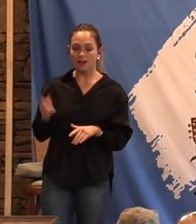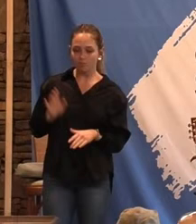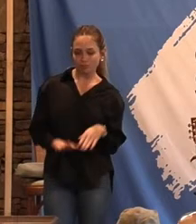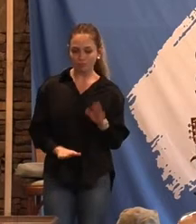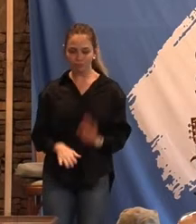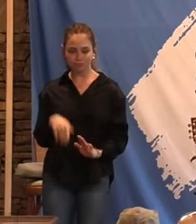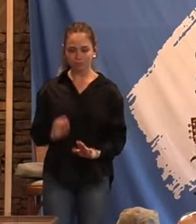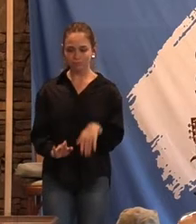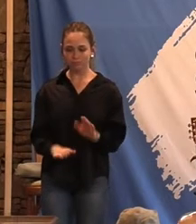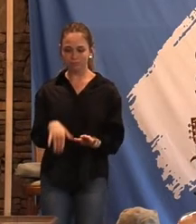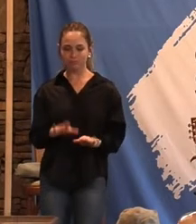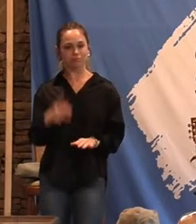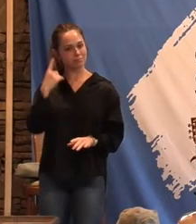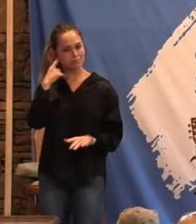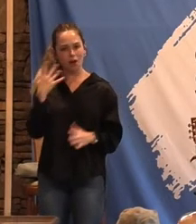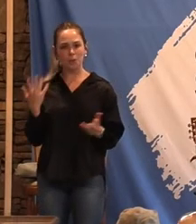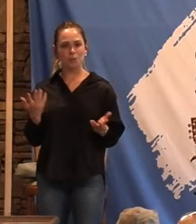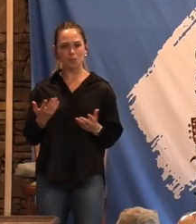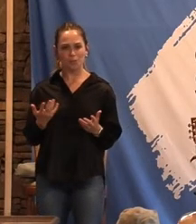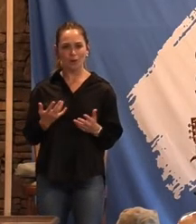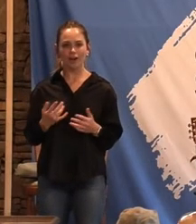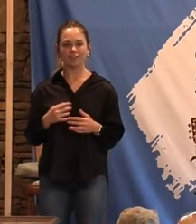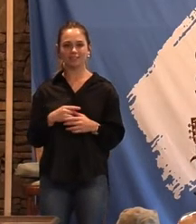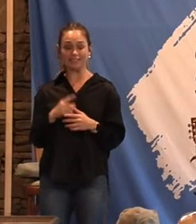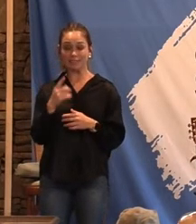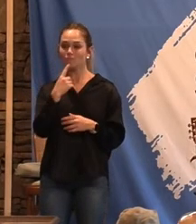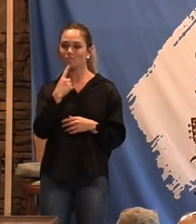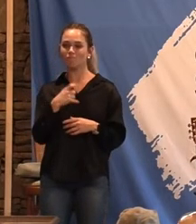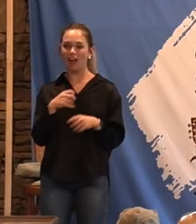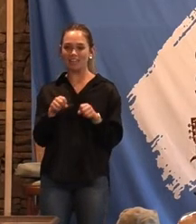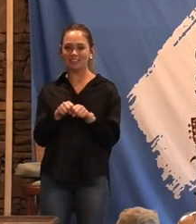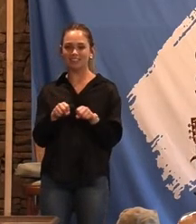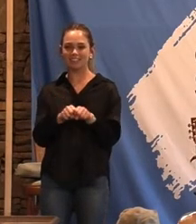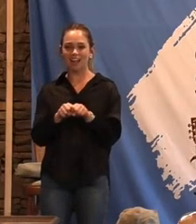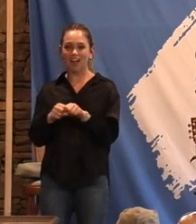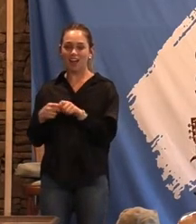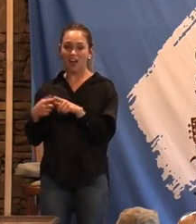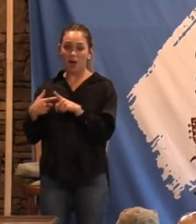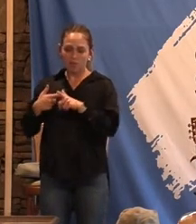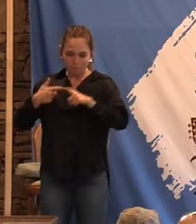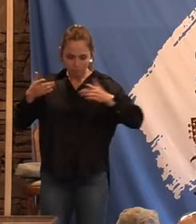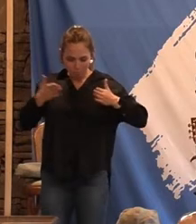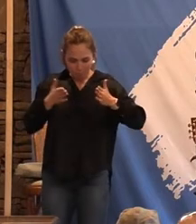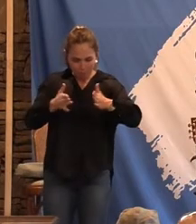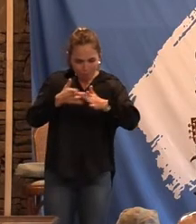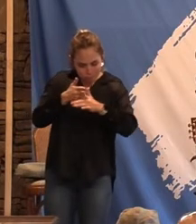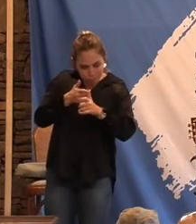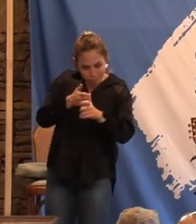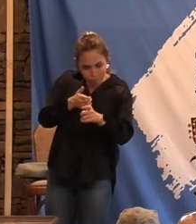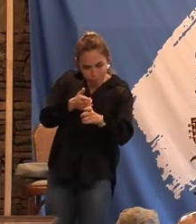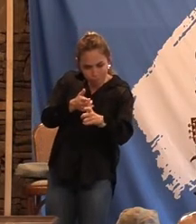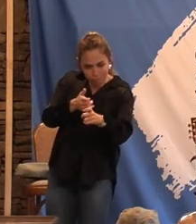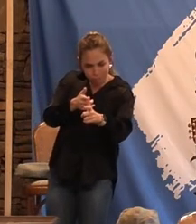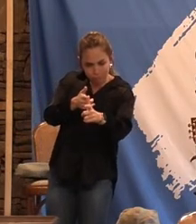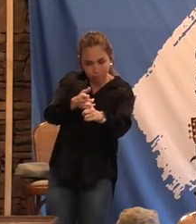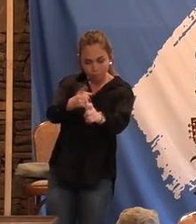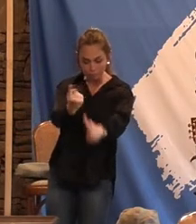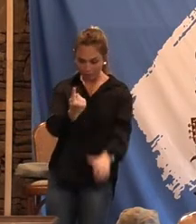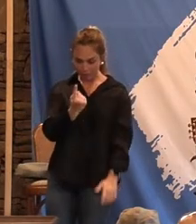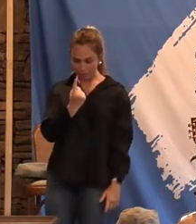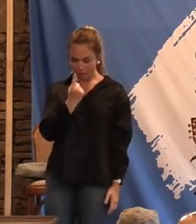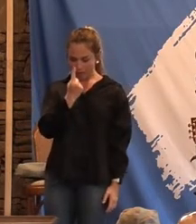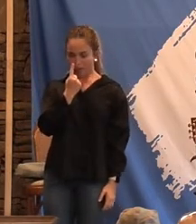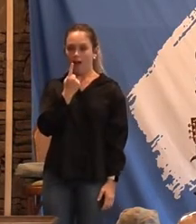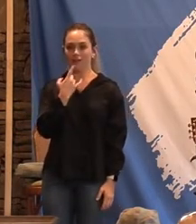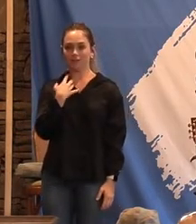whap that turned out to be the sound of little red tennis shoes flying down the main aisle of the church toward me.